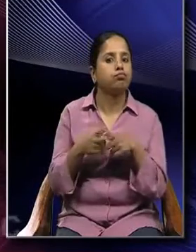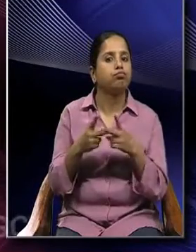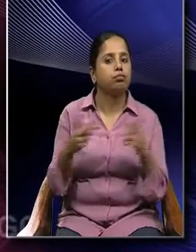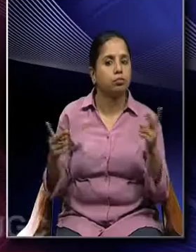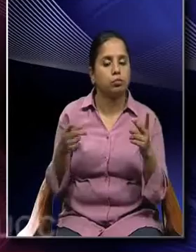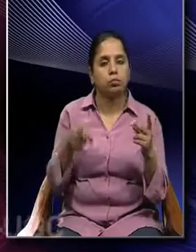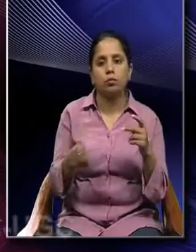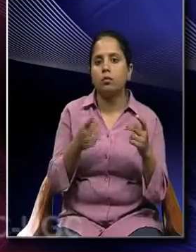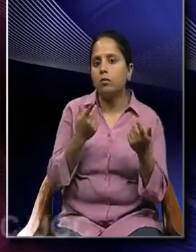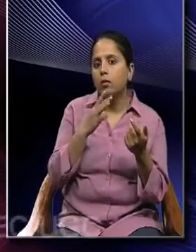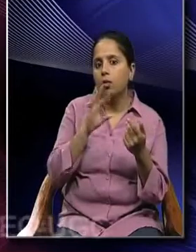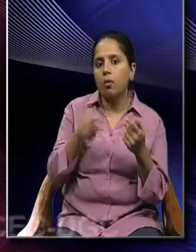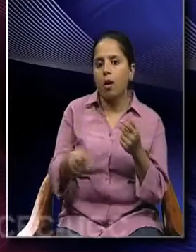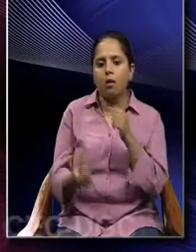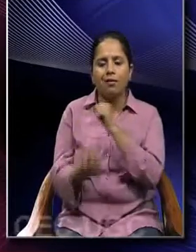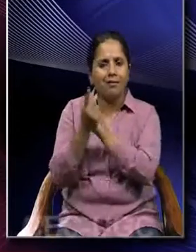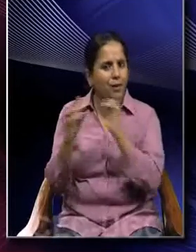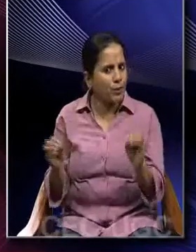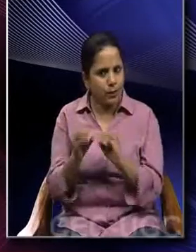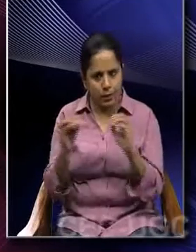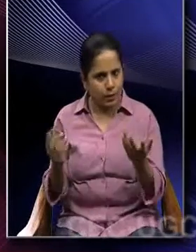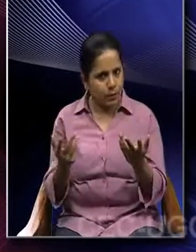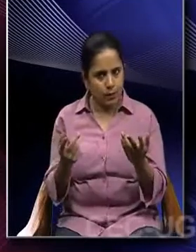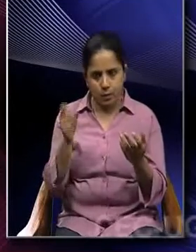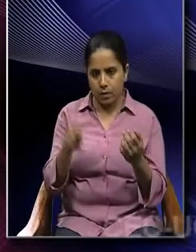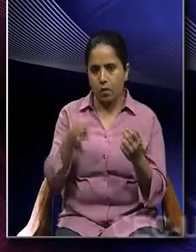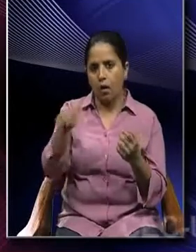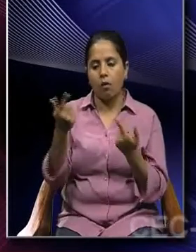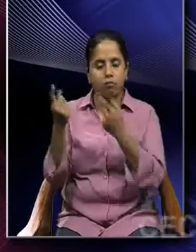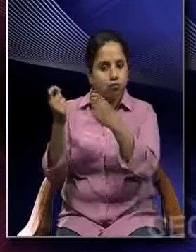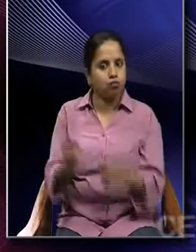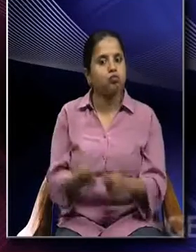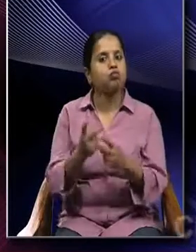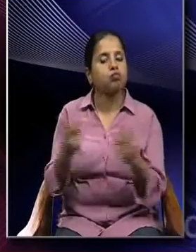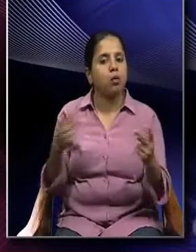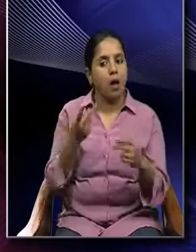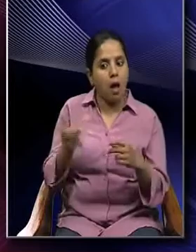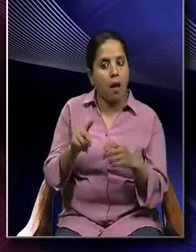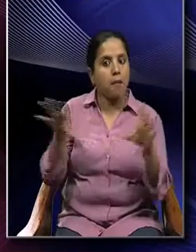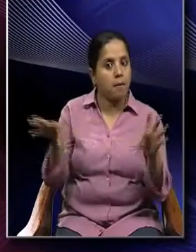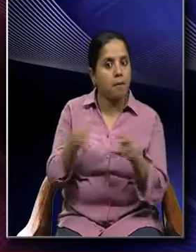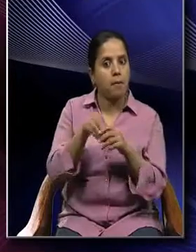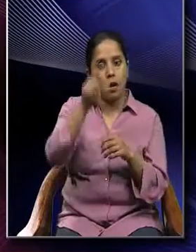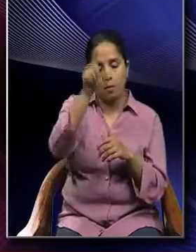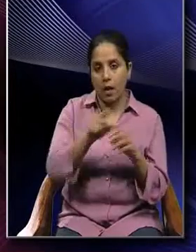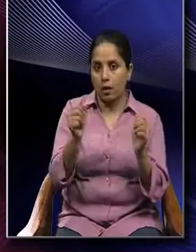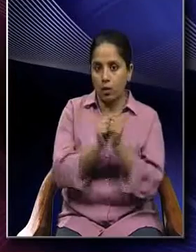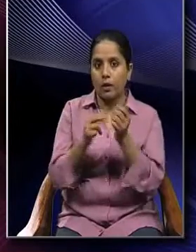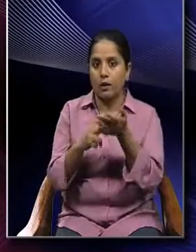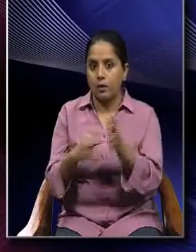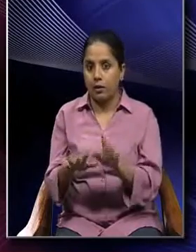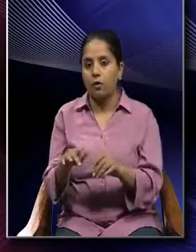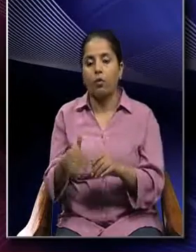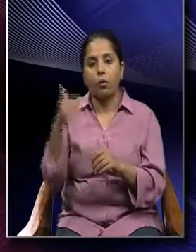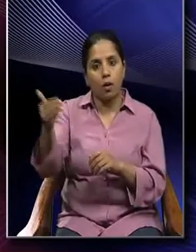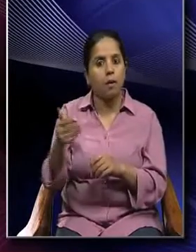are not supposed to even arise. So they can be nipped in the bud if we reconcile man with nature and further